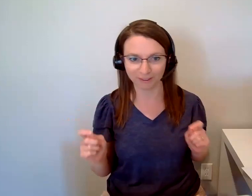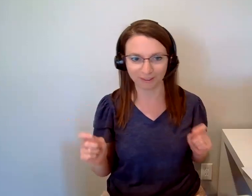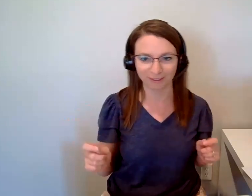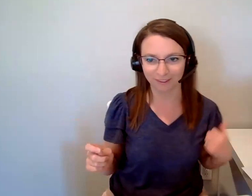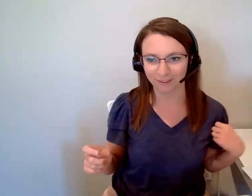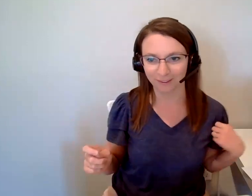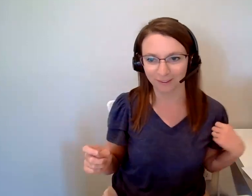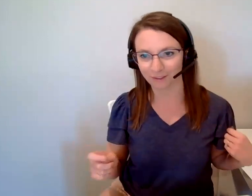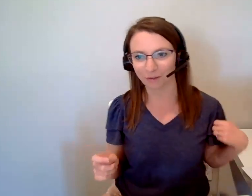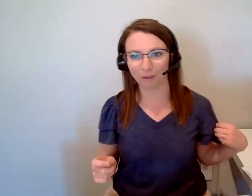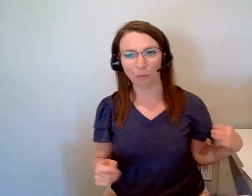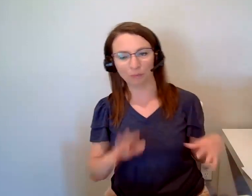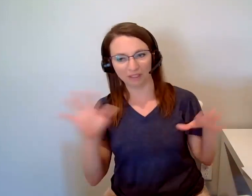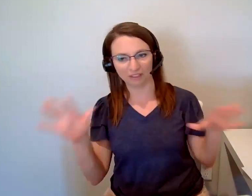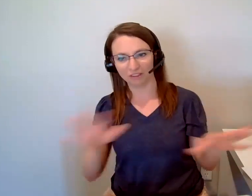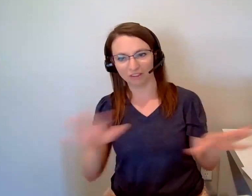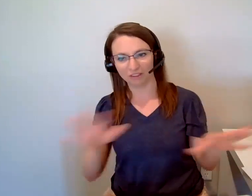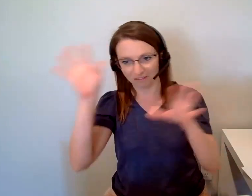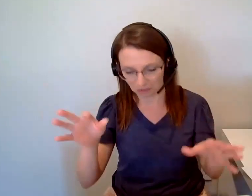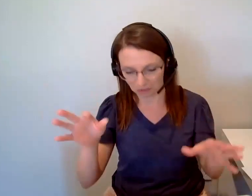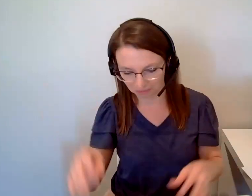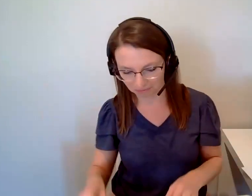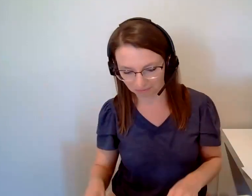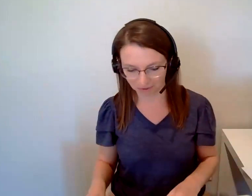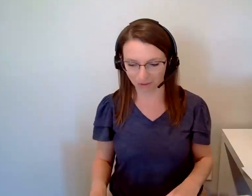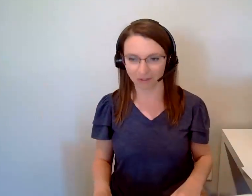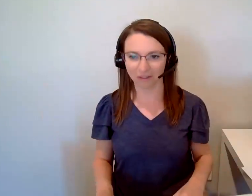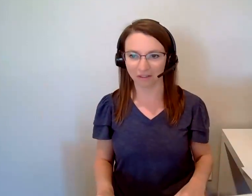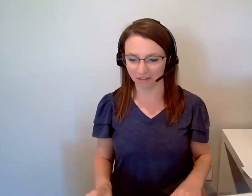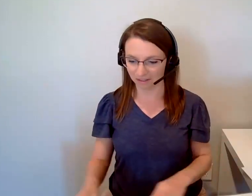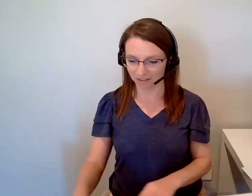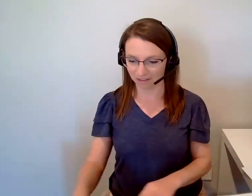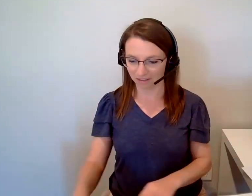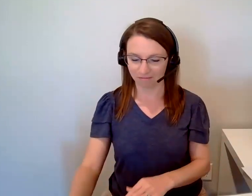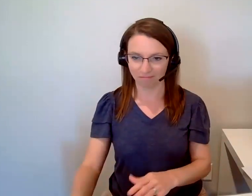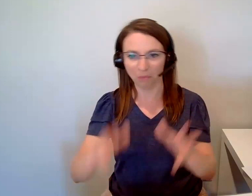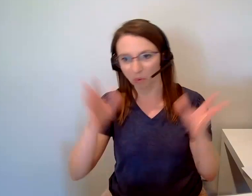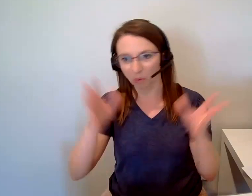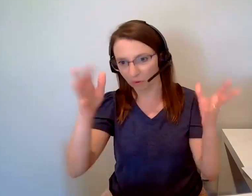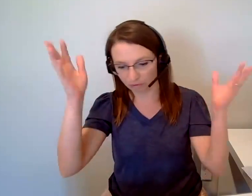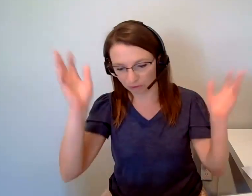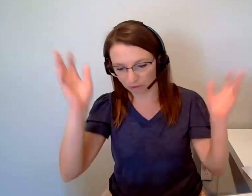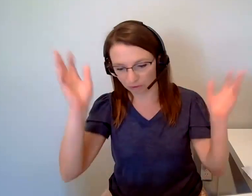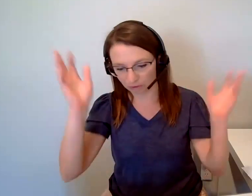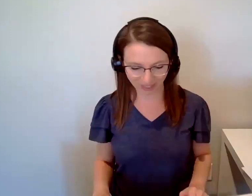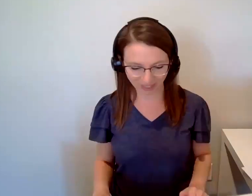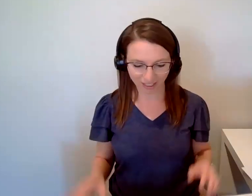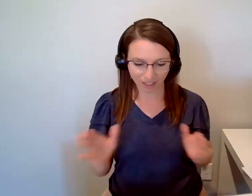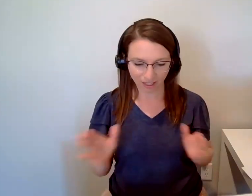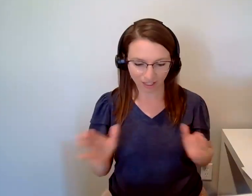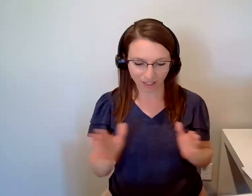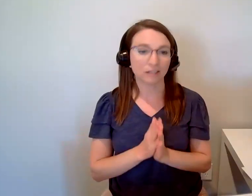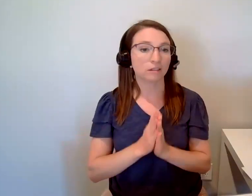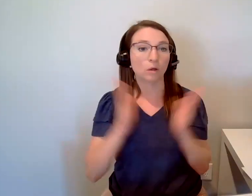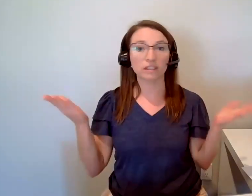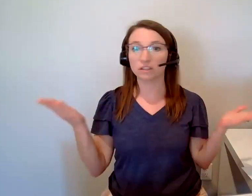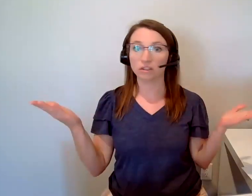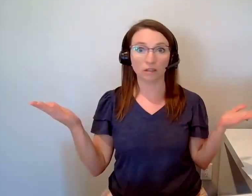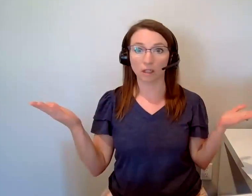hopefully it won't be just, boring review. Okay. All right. So let's